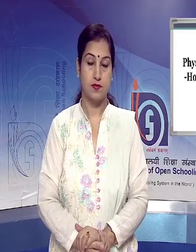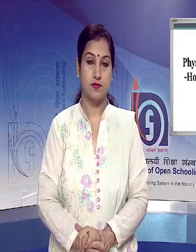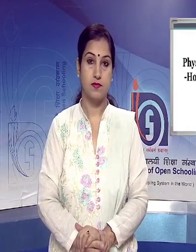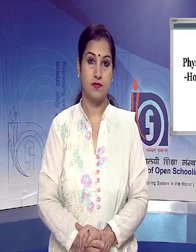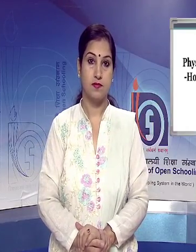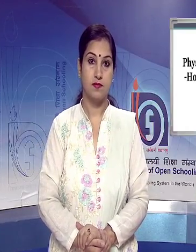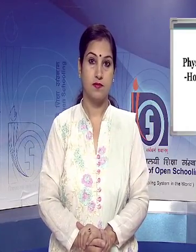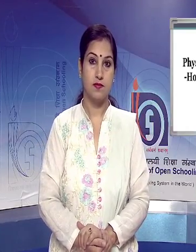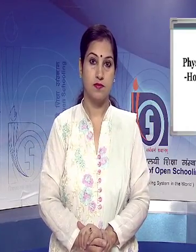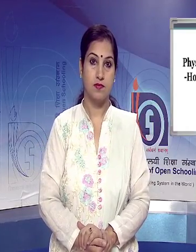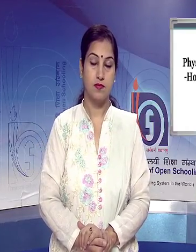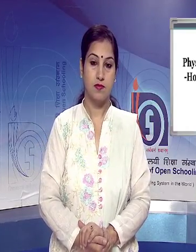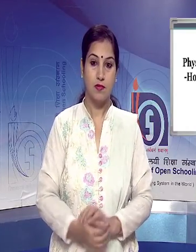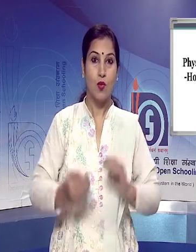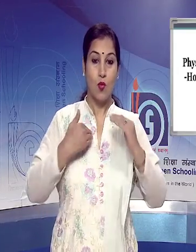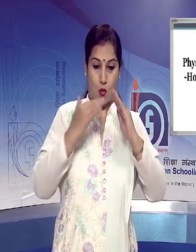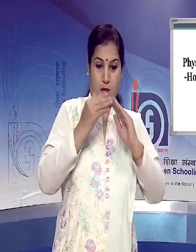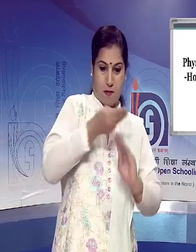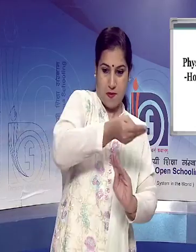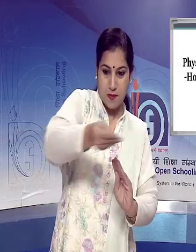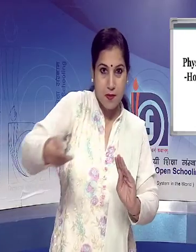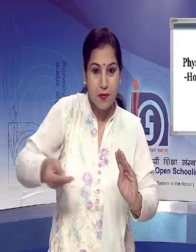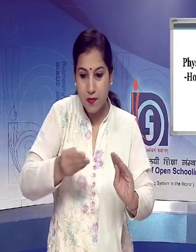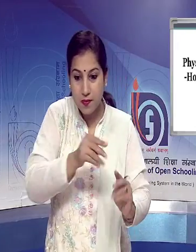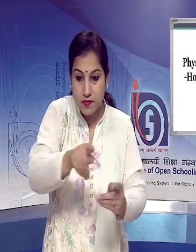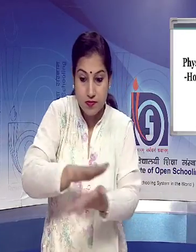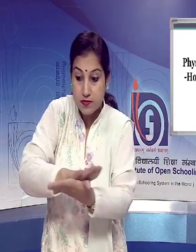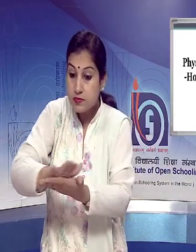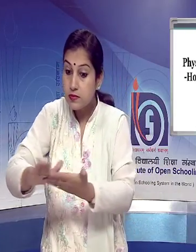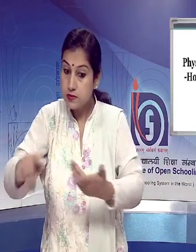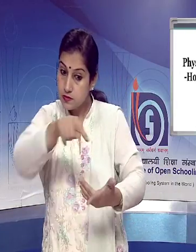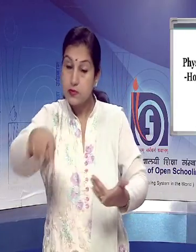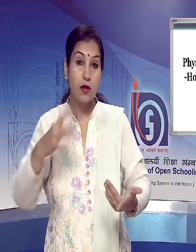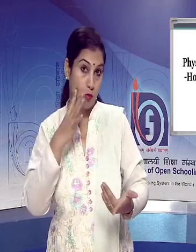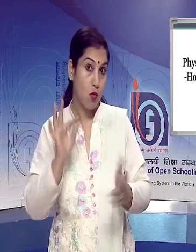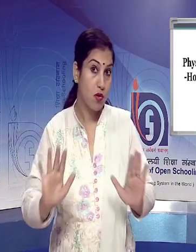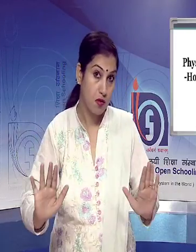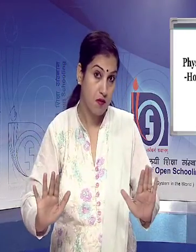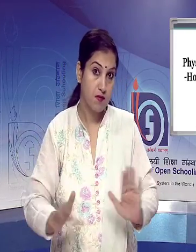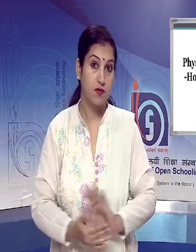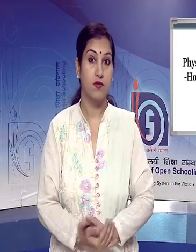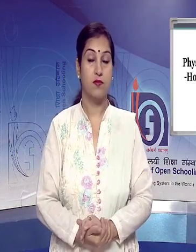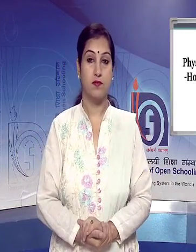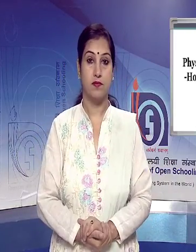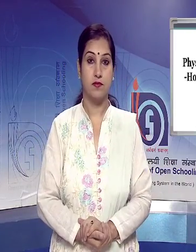Physical environment is also very important. The